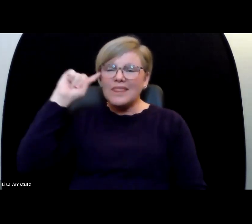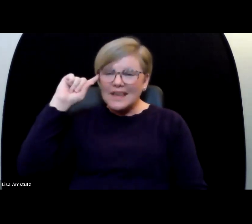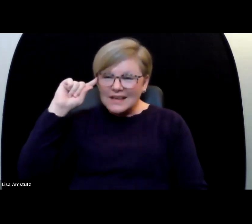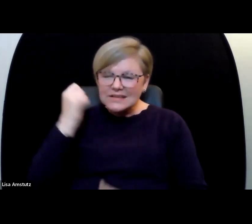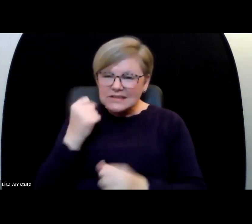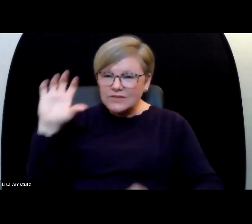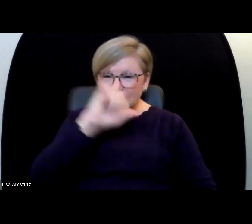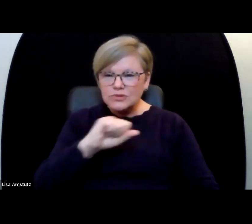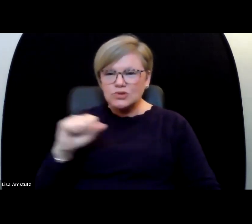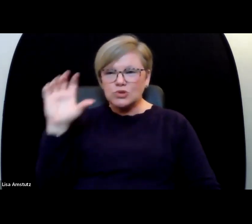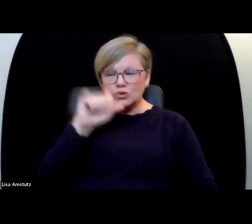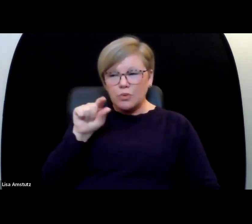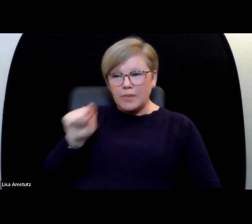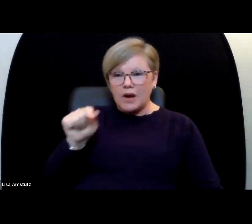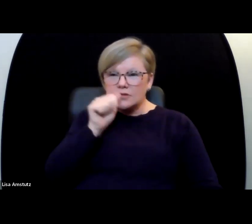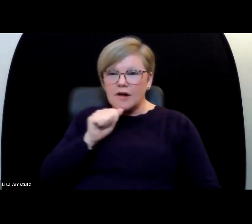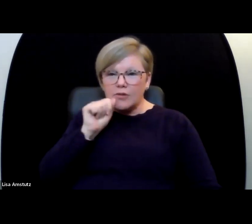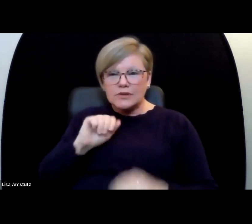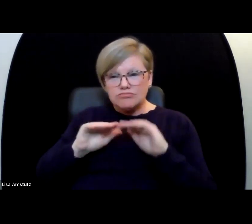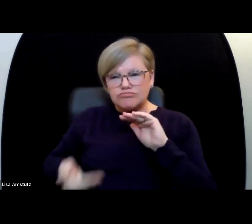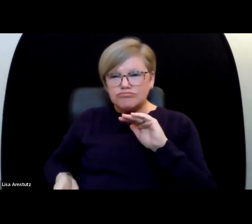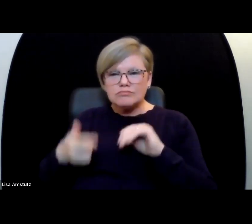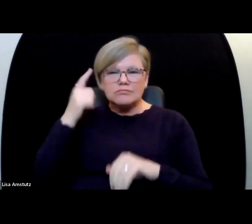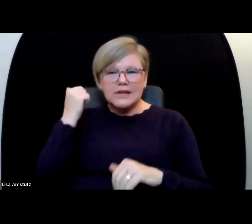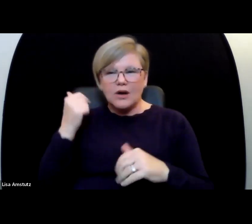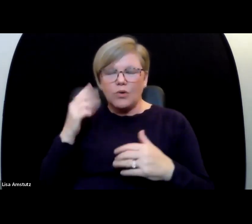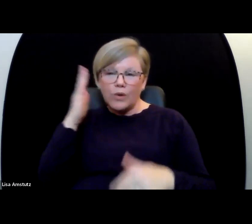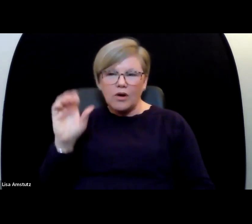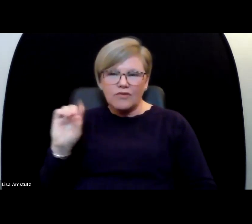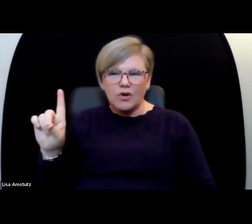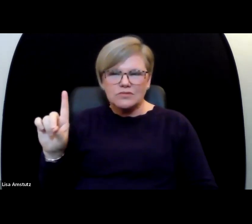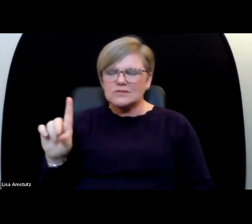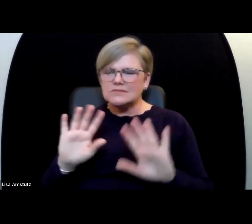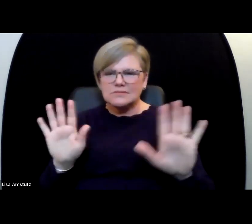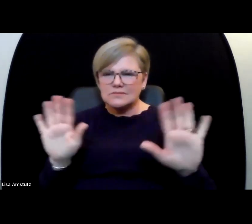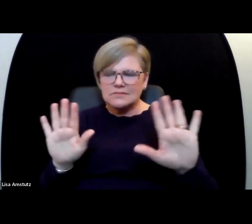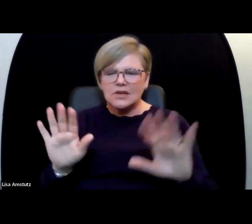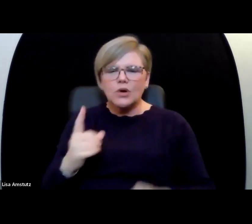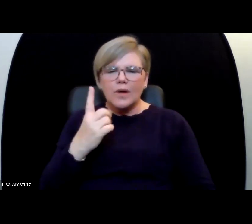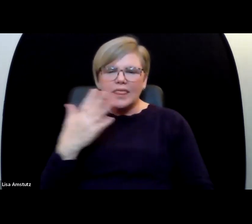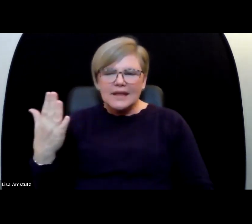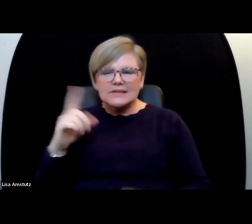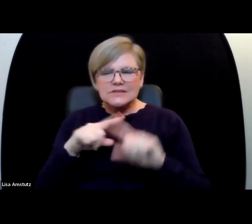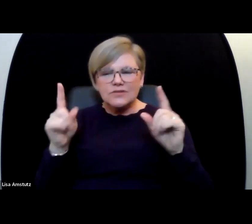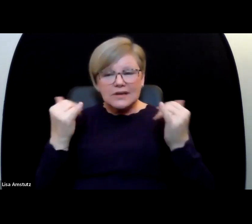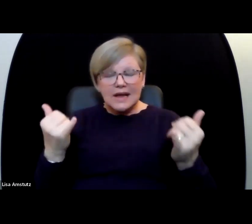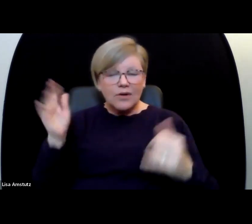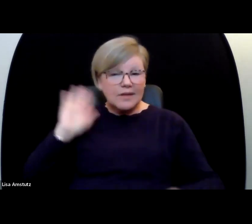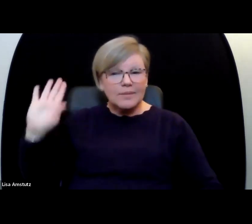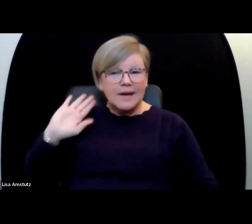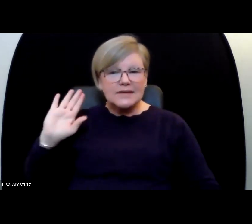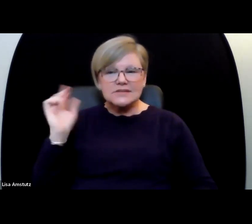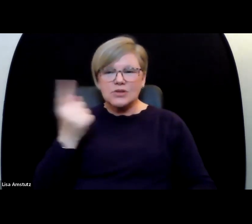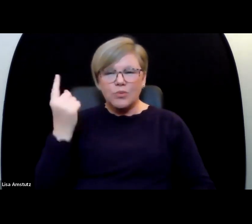think that their tolerance went down and that's why they overdosed, especially not now. One thing that's very different now is that in the past, when